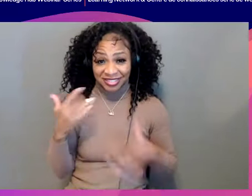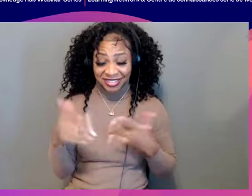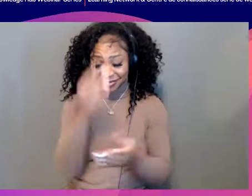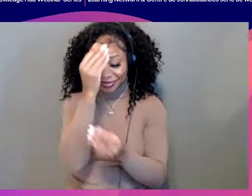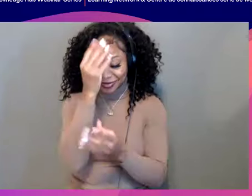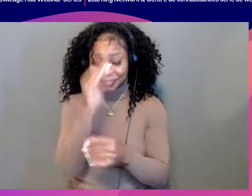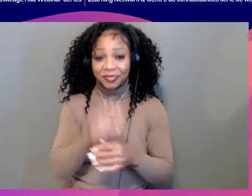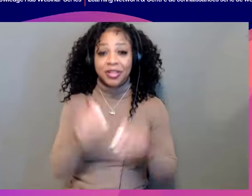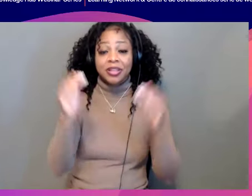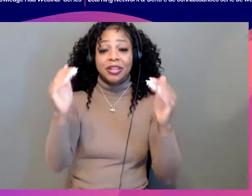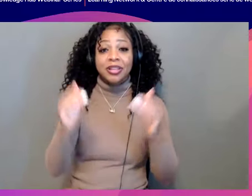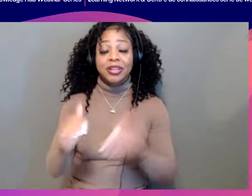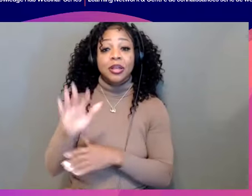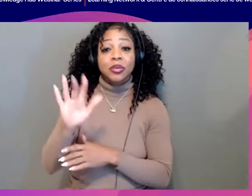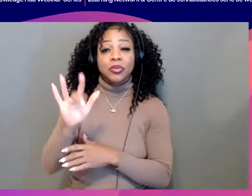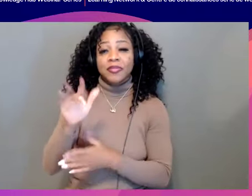And